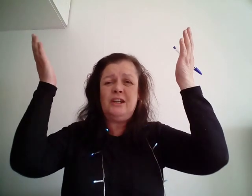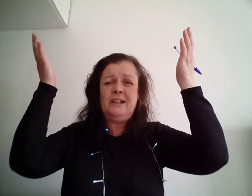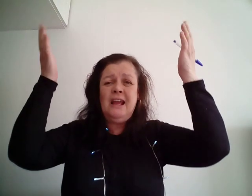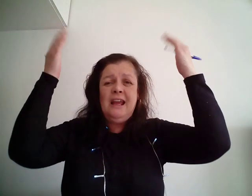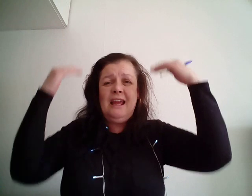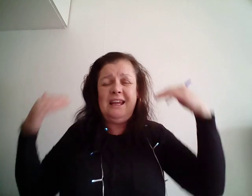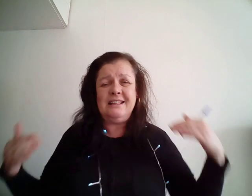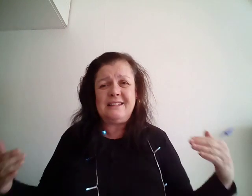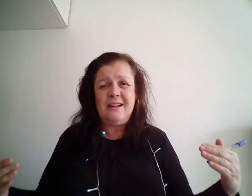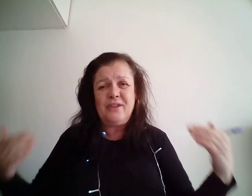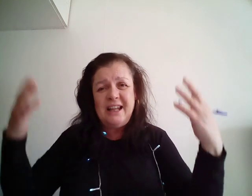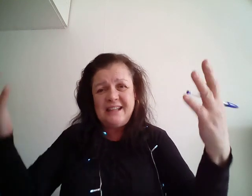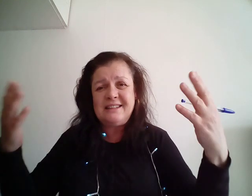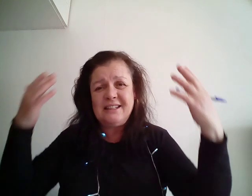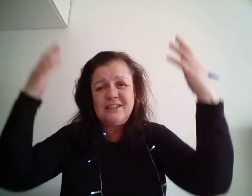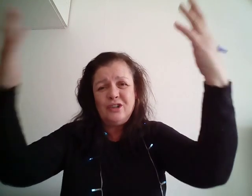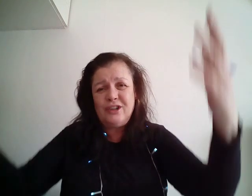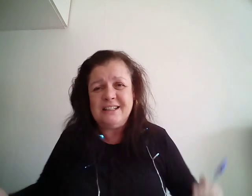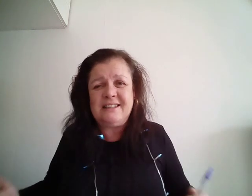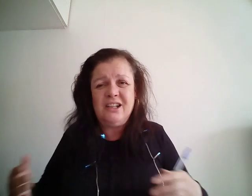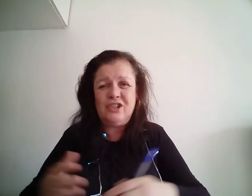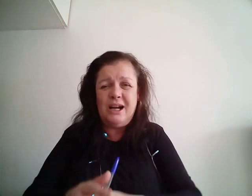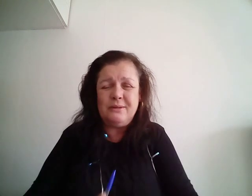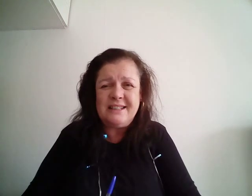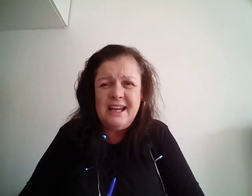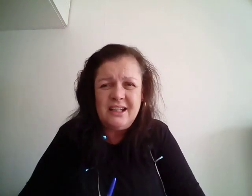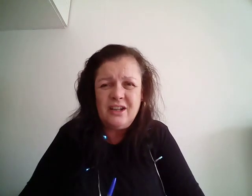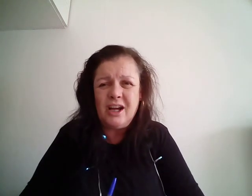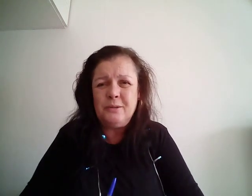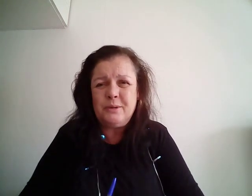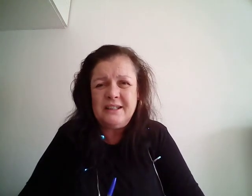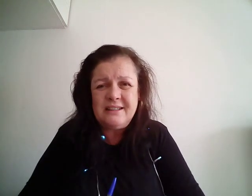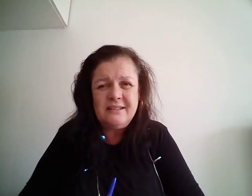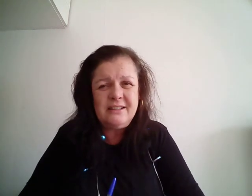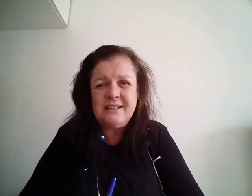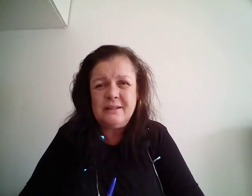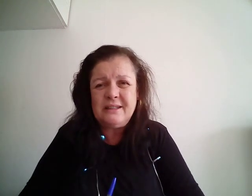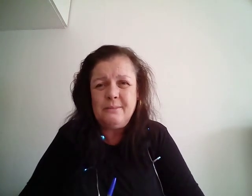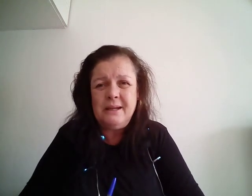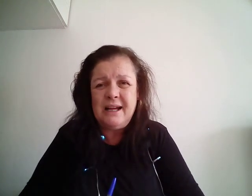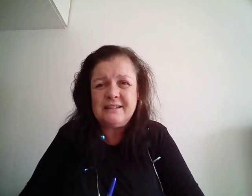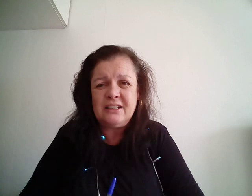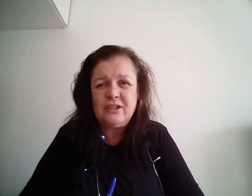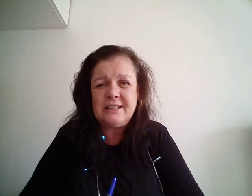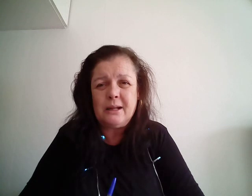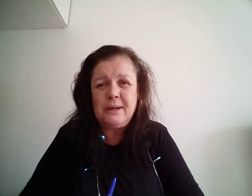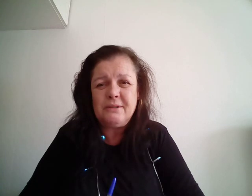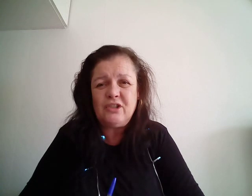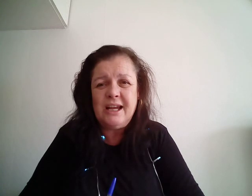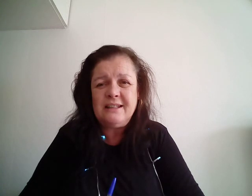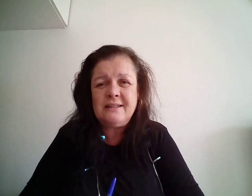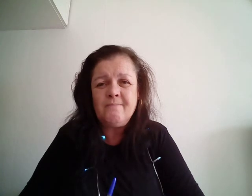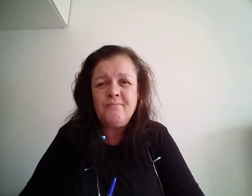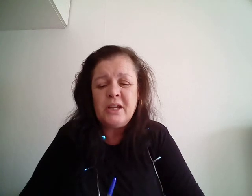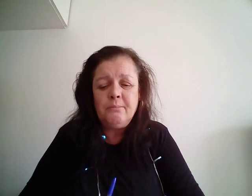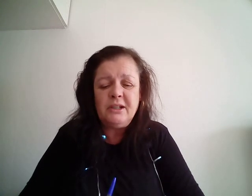vibration is, the less that others, shall we say, can cope with it. Do you see what I mean, my delicious little babies, yes? But